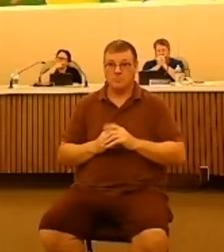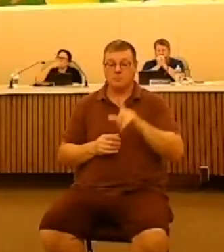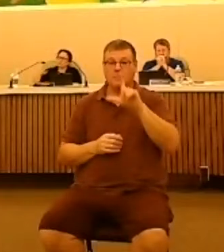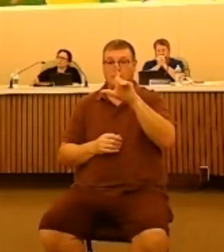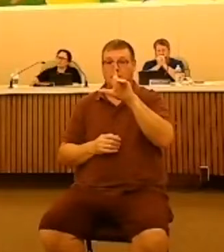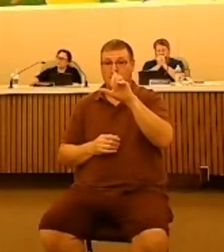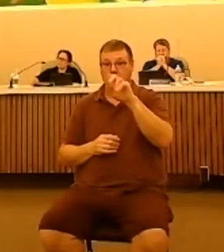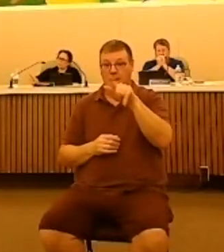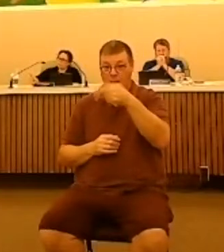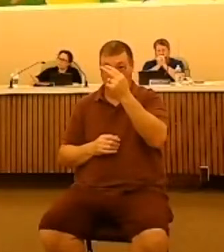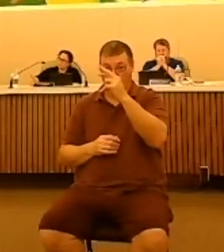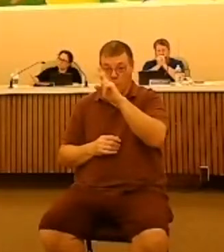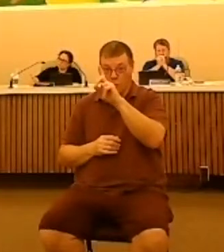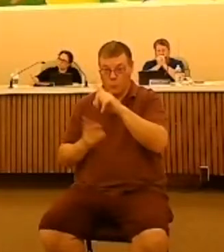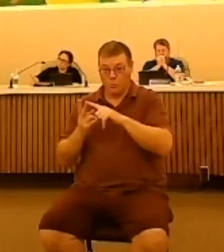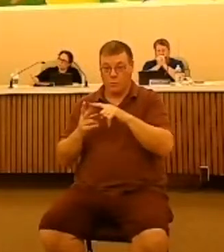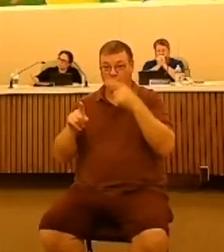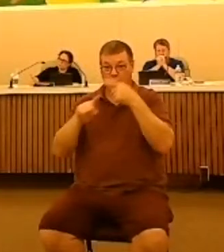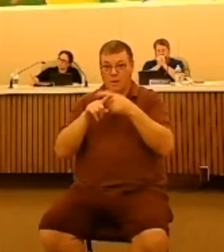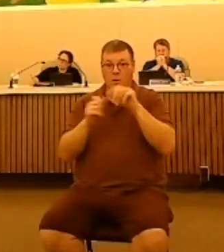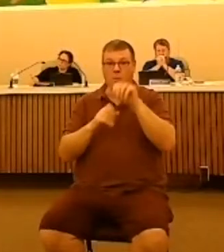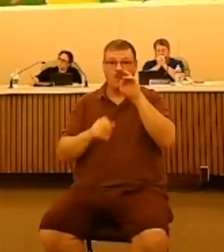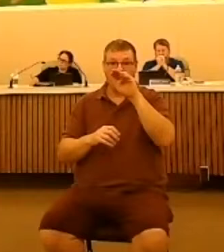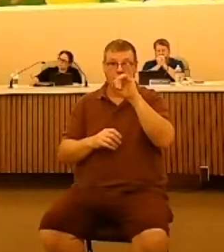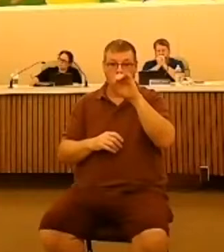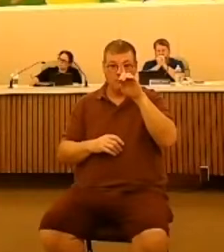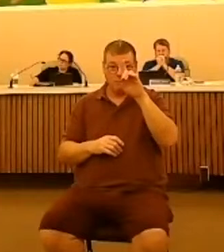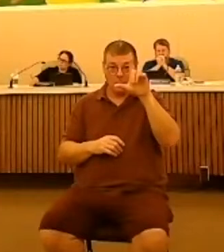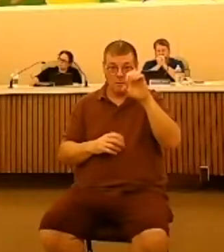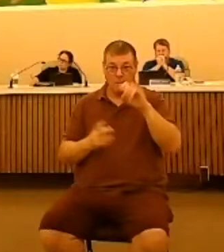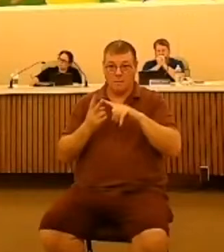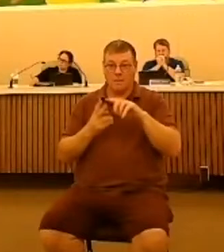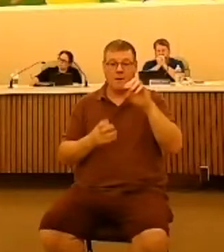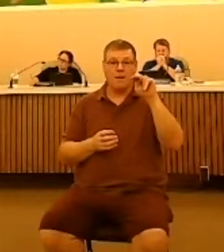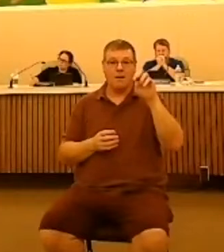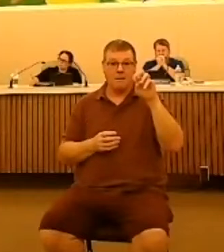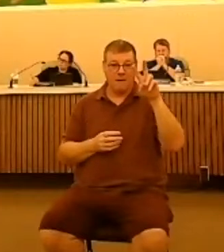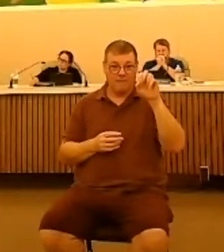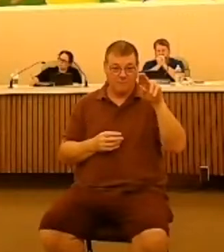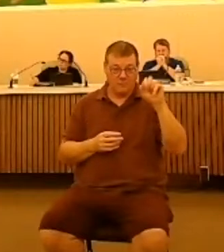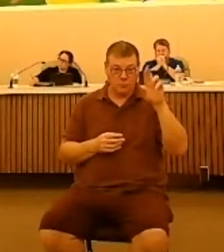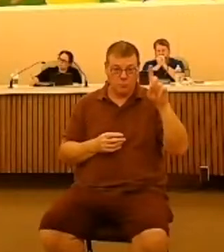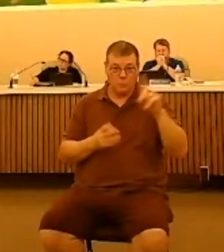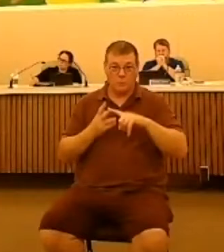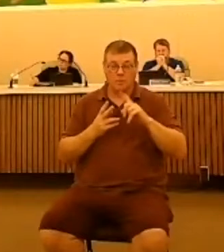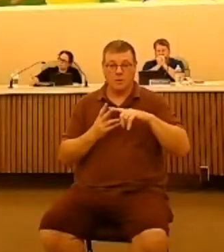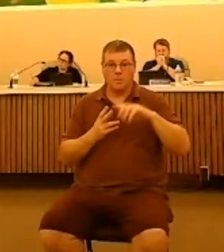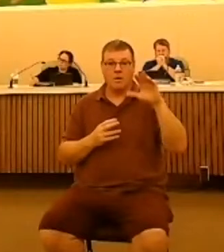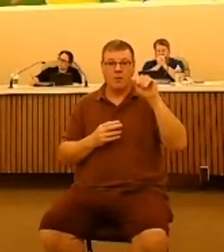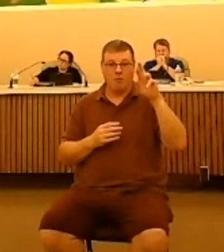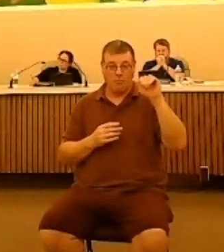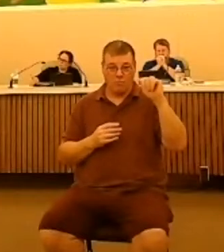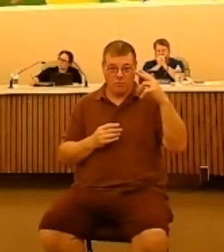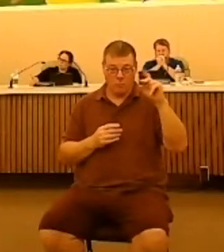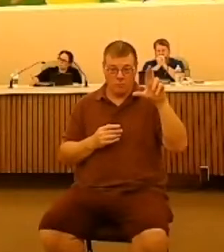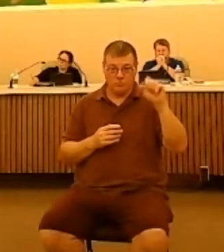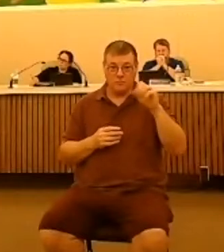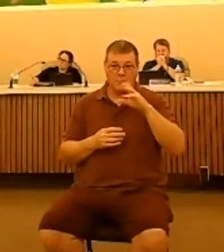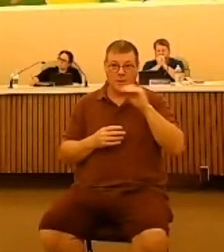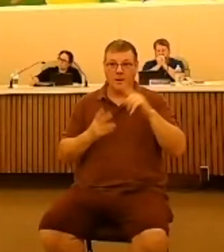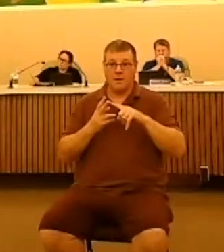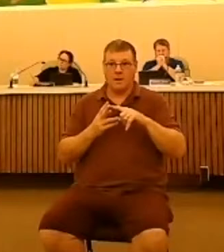Lehigh Road intersection with Middle Road, with Nevins Road, with Authors, and with